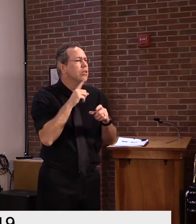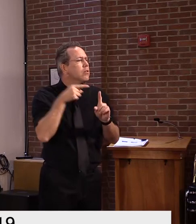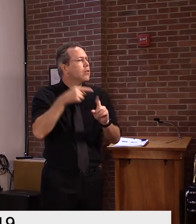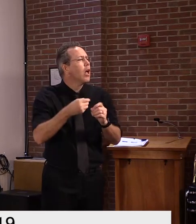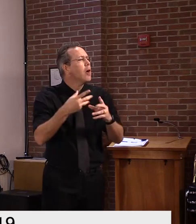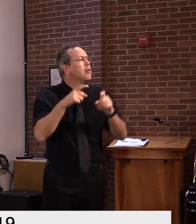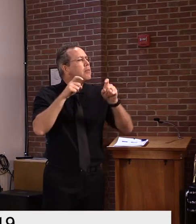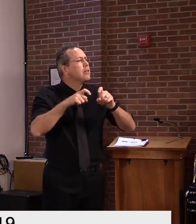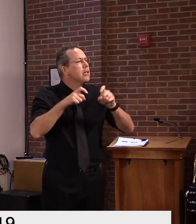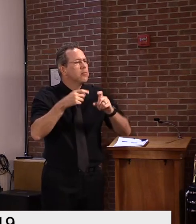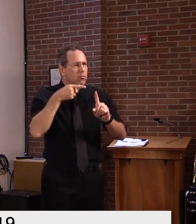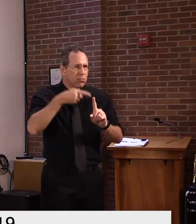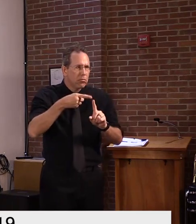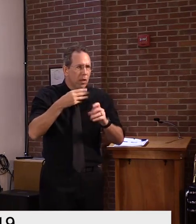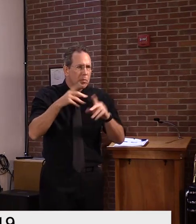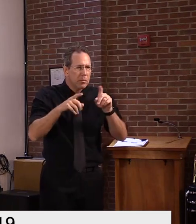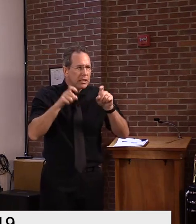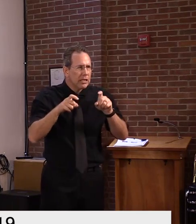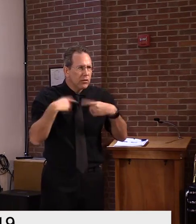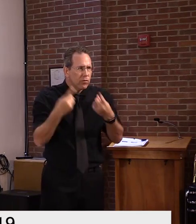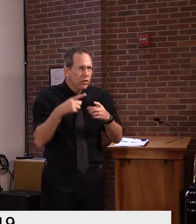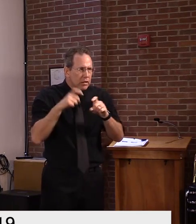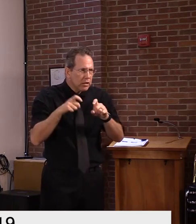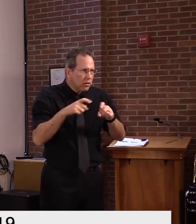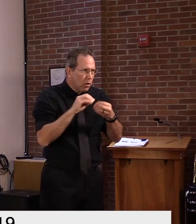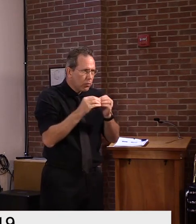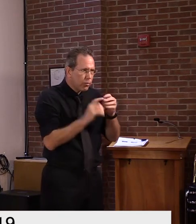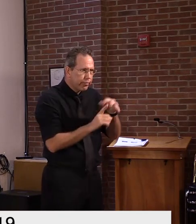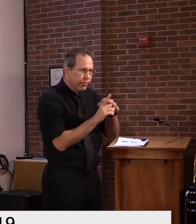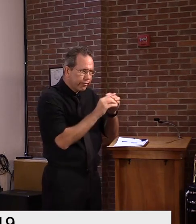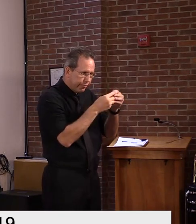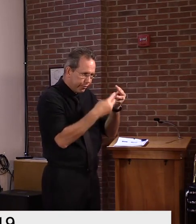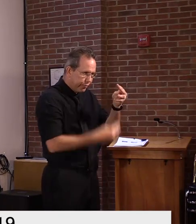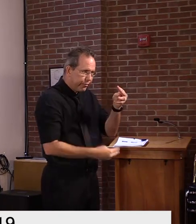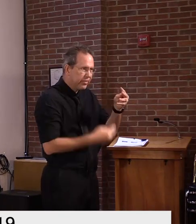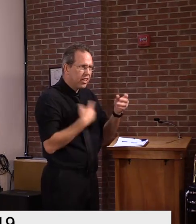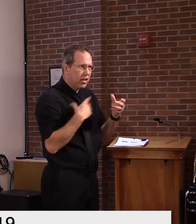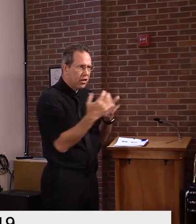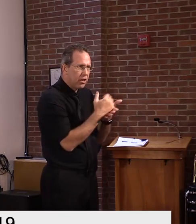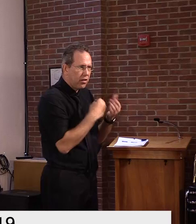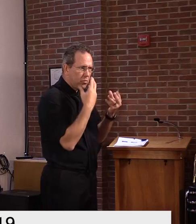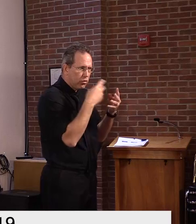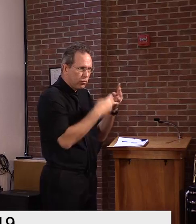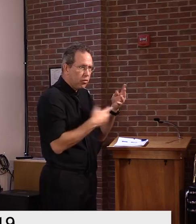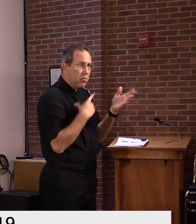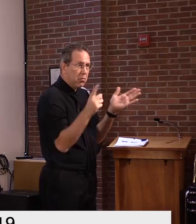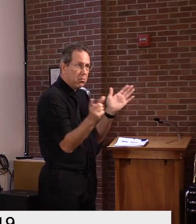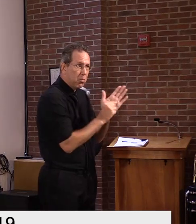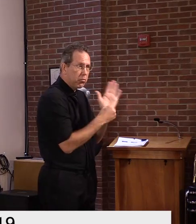I'll have to get back to you on can we actually publish them as a sort of